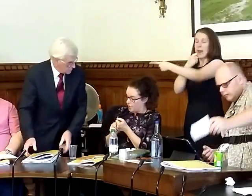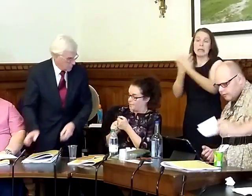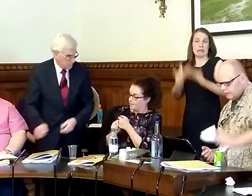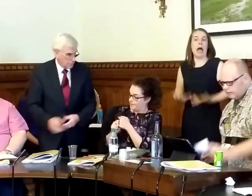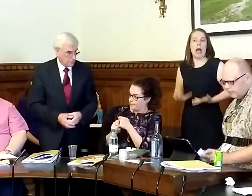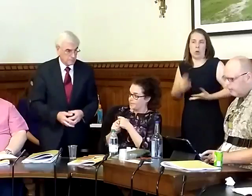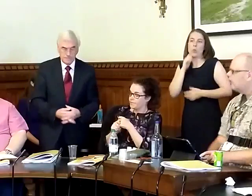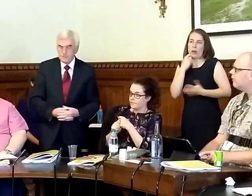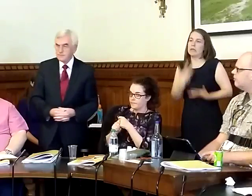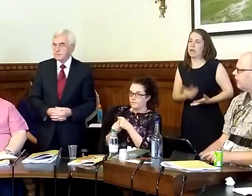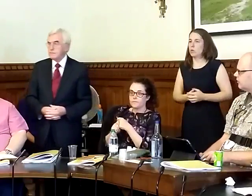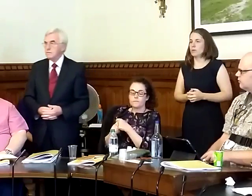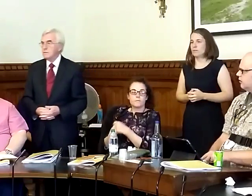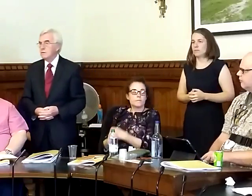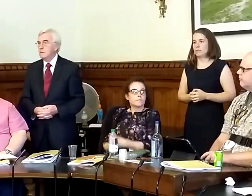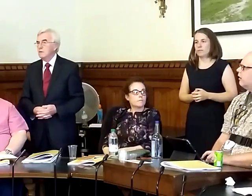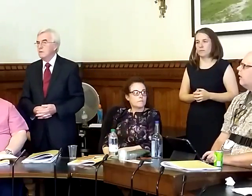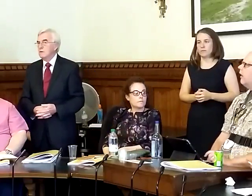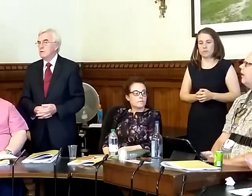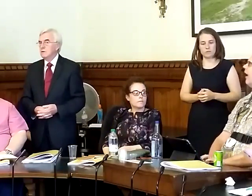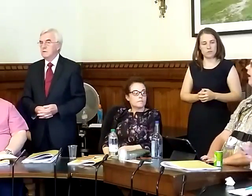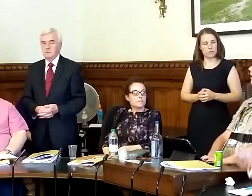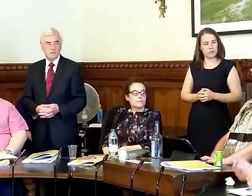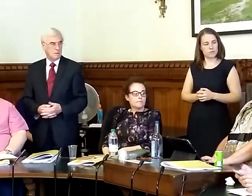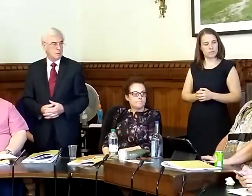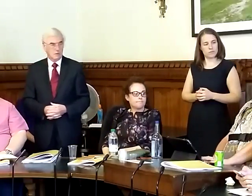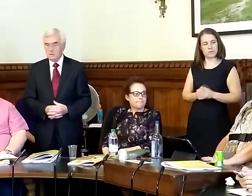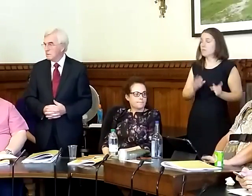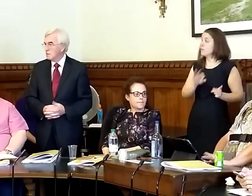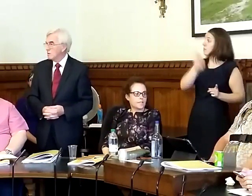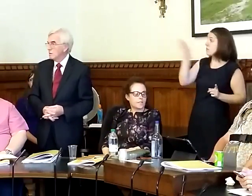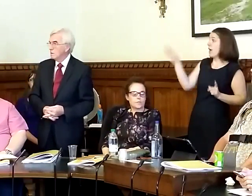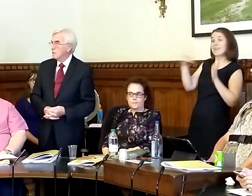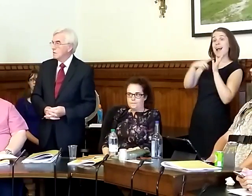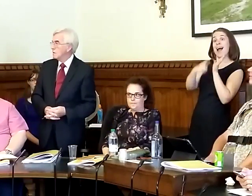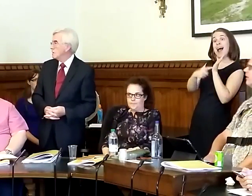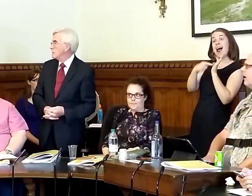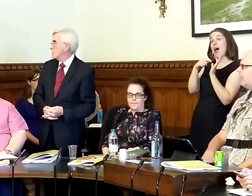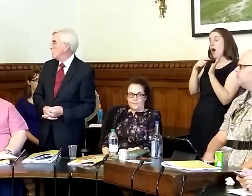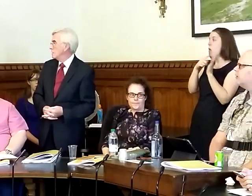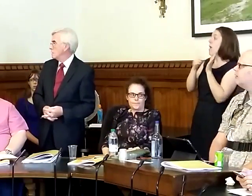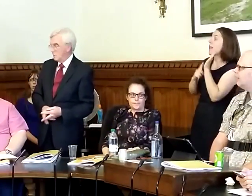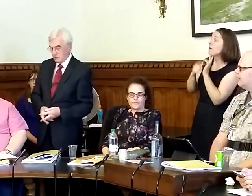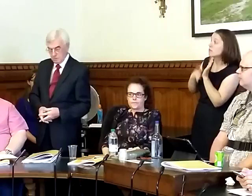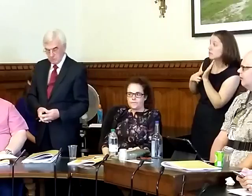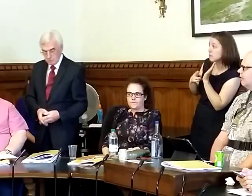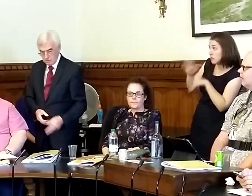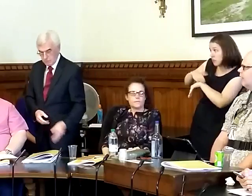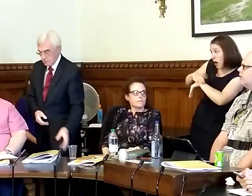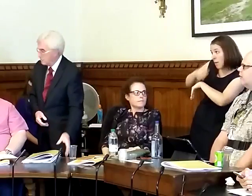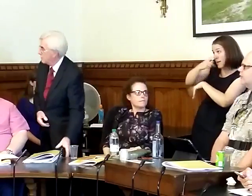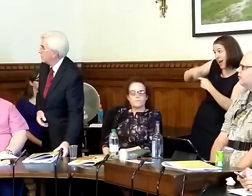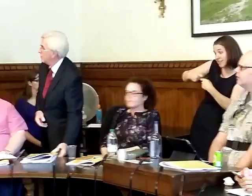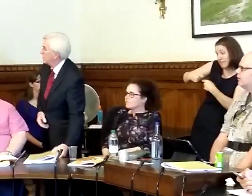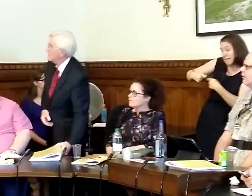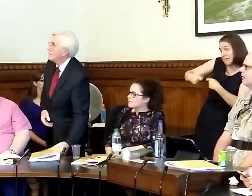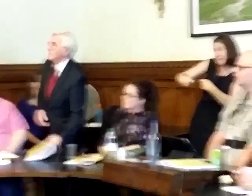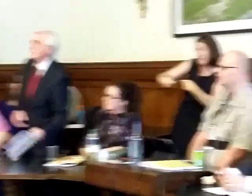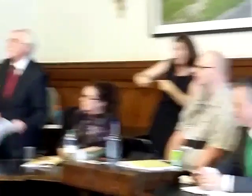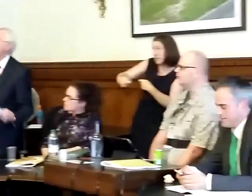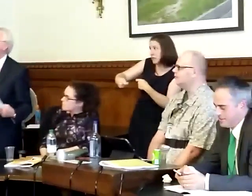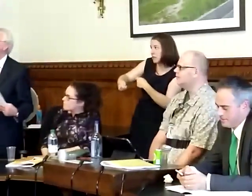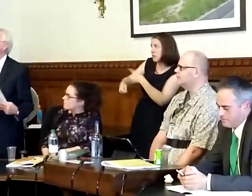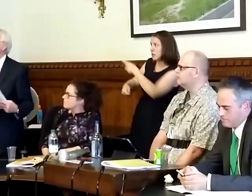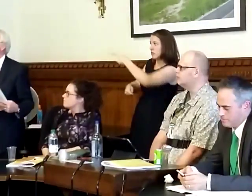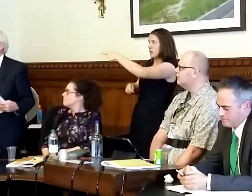now. Thank you. Right. Thank you. Alan. Right. Time-wise, can I run over a little bit? I know you want...